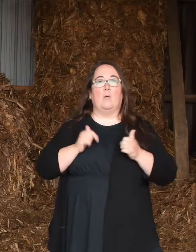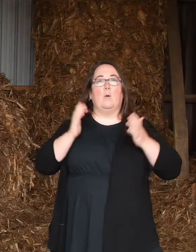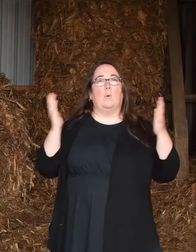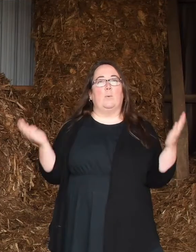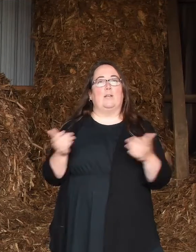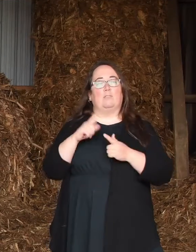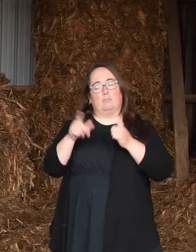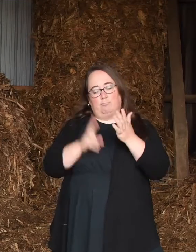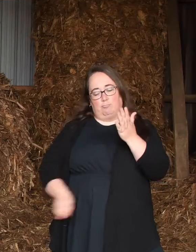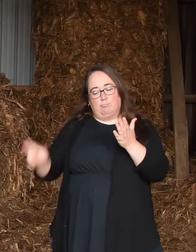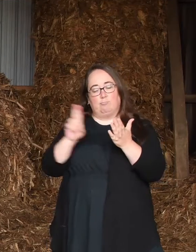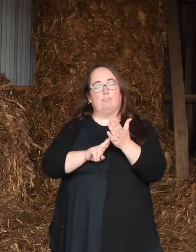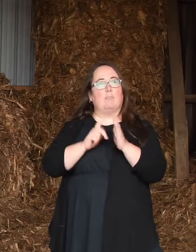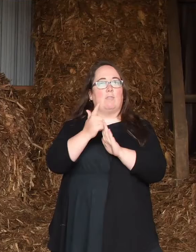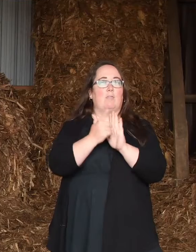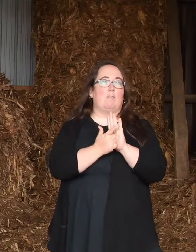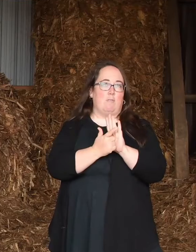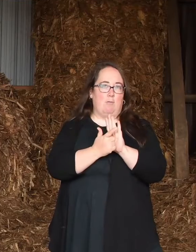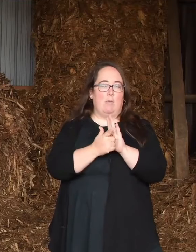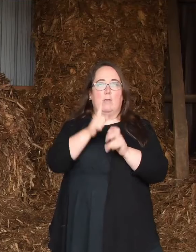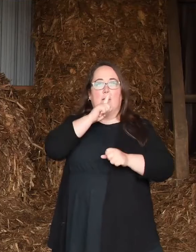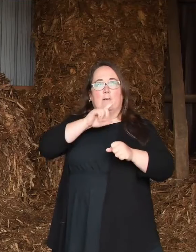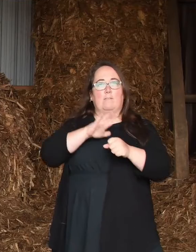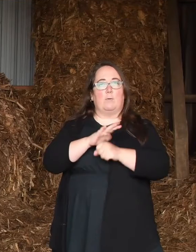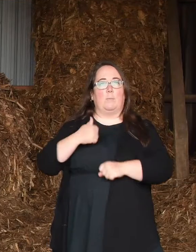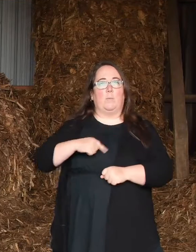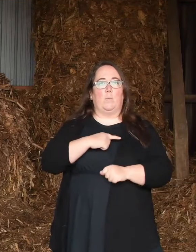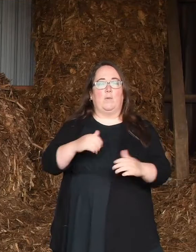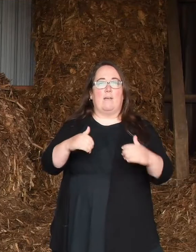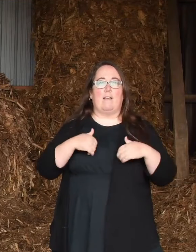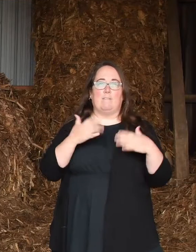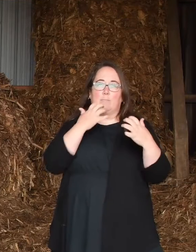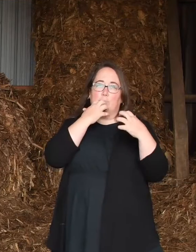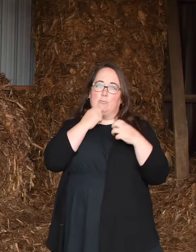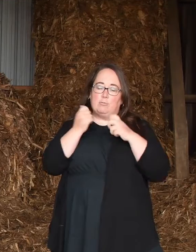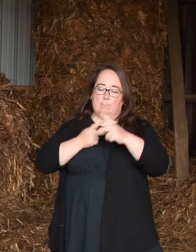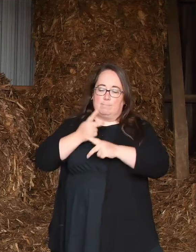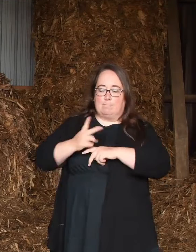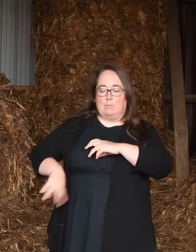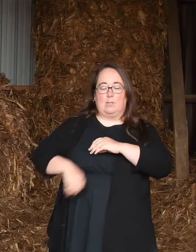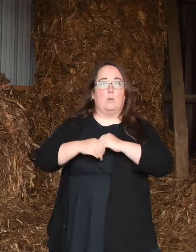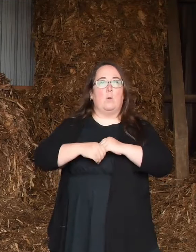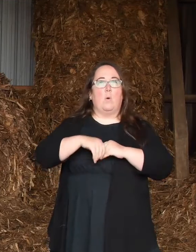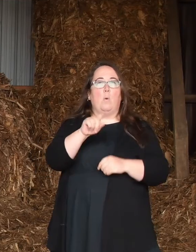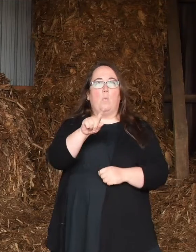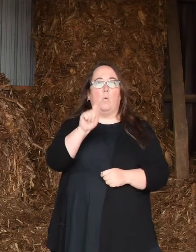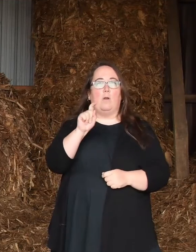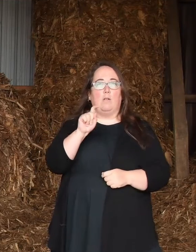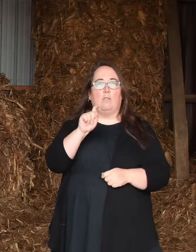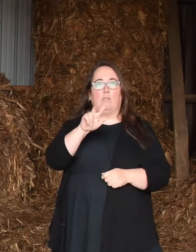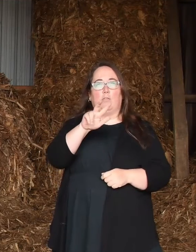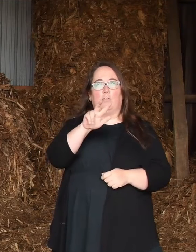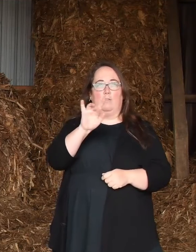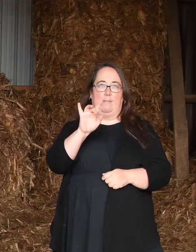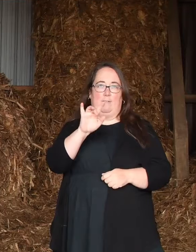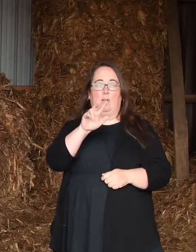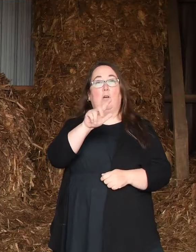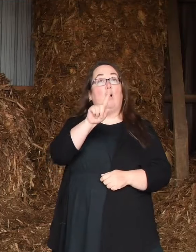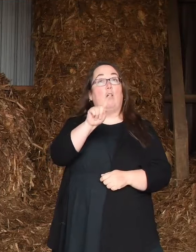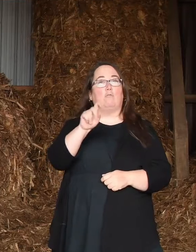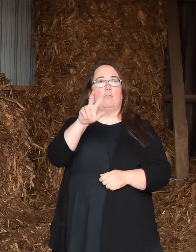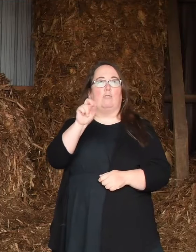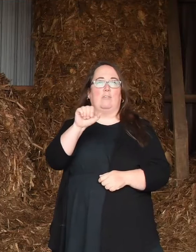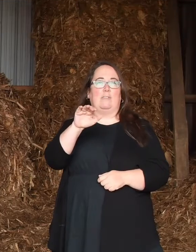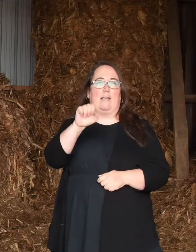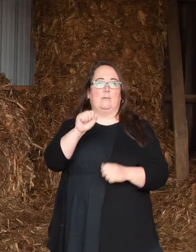to sign legislation confirming that we have preserved an additional 130 acres through